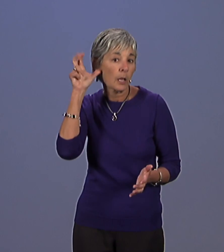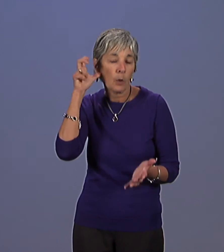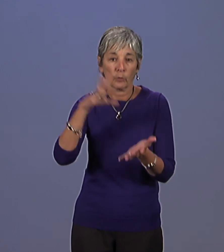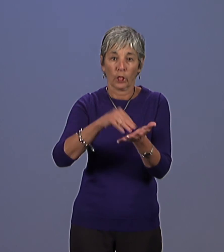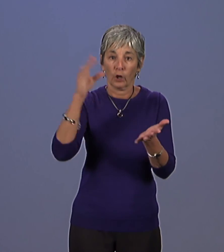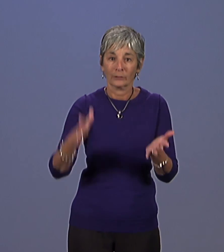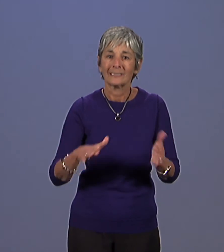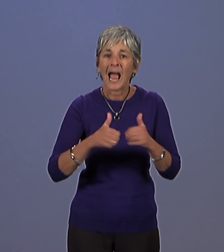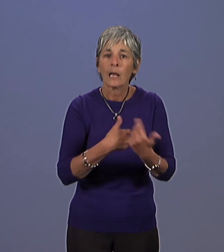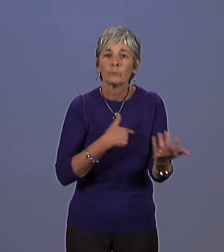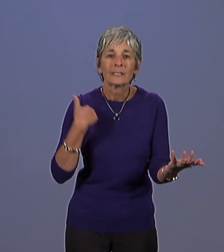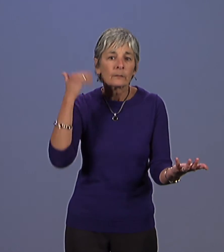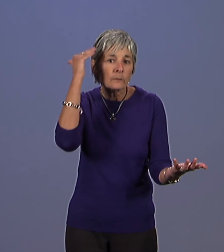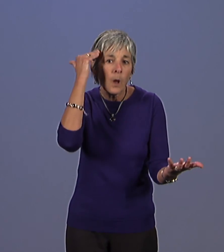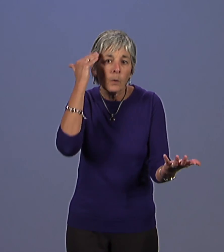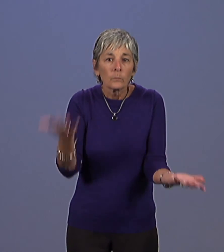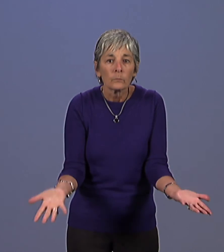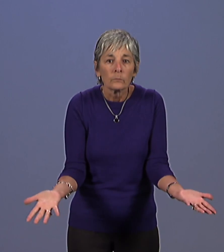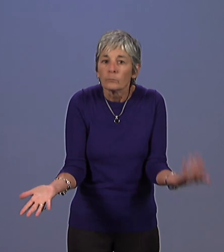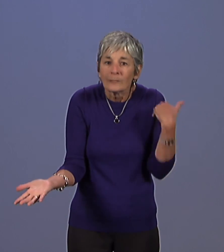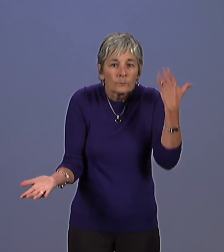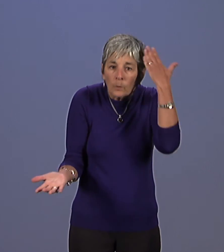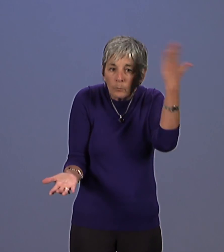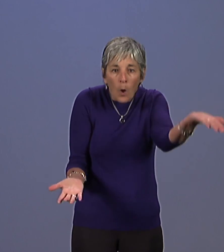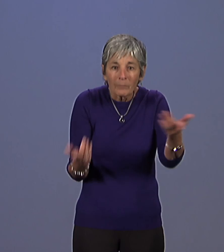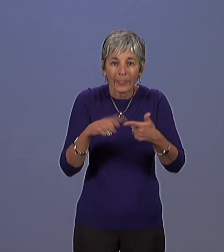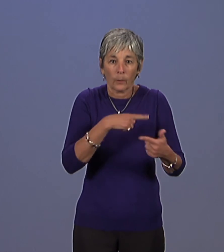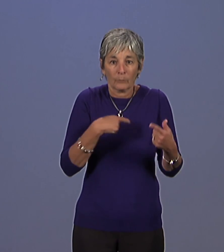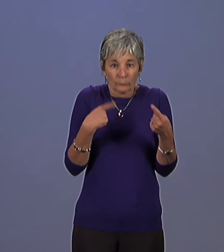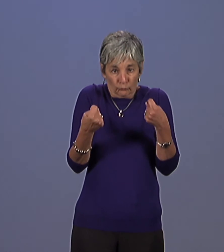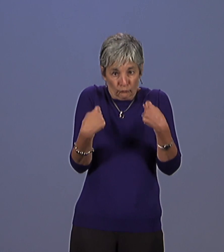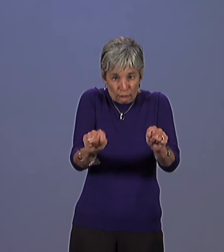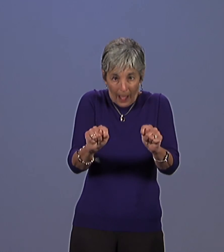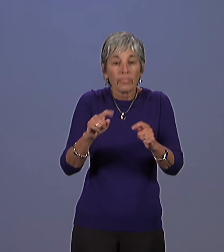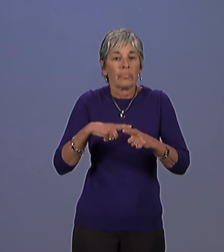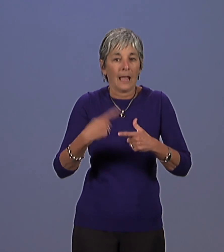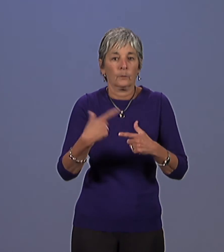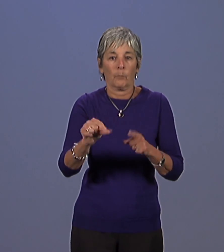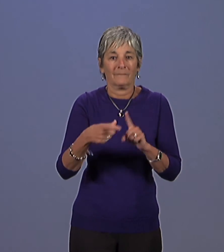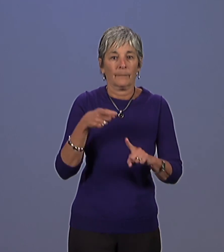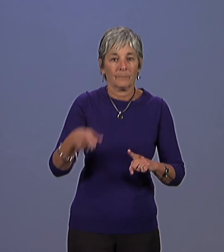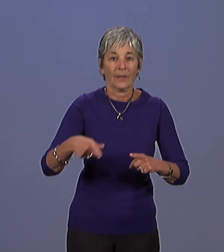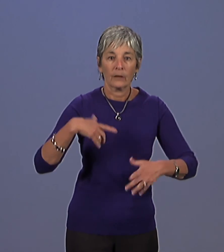learners. How do we know? We don't know until we try, and then we can move forward from there.